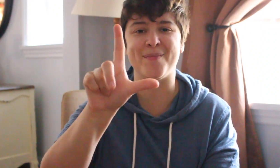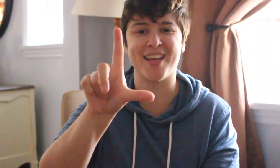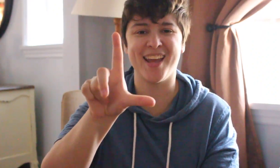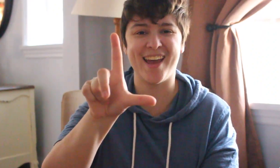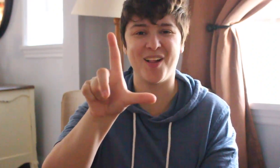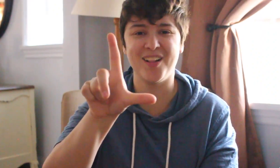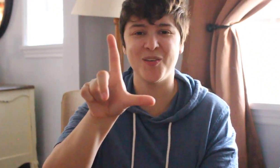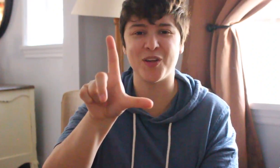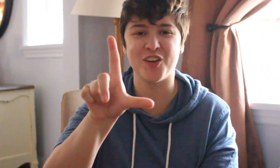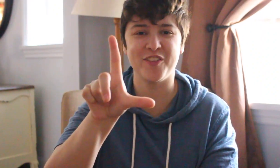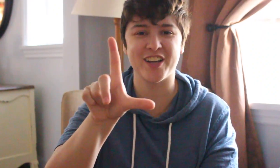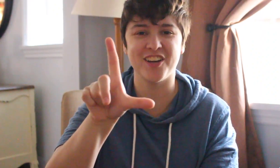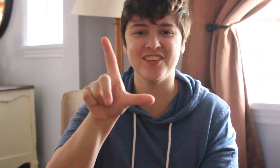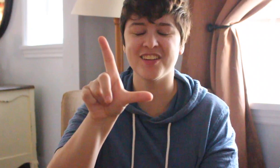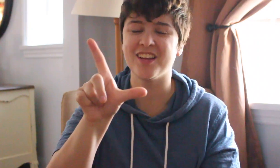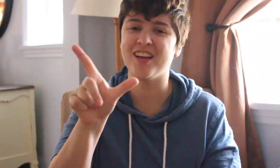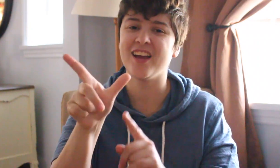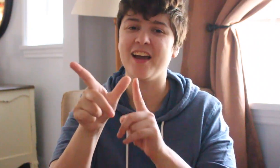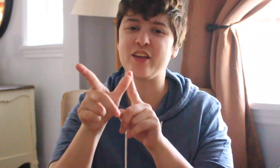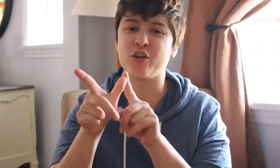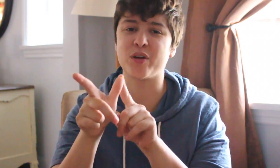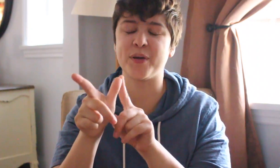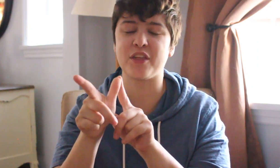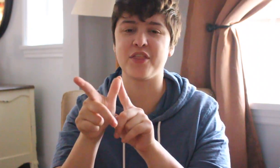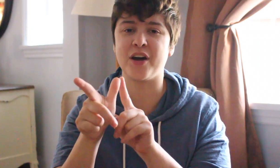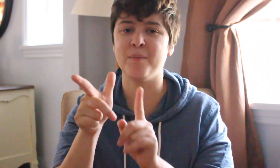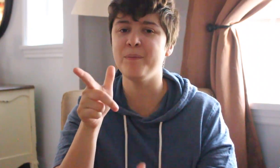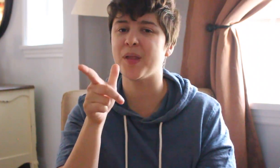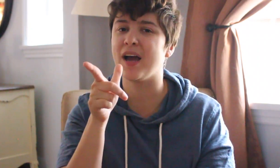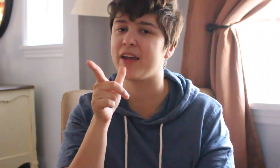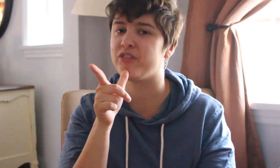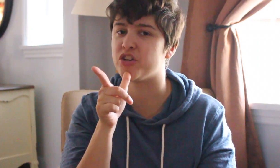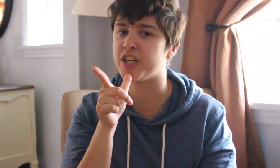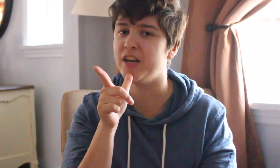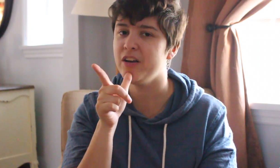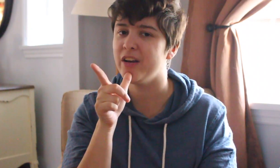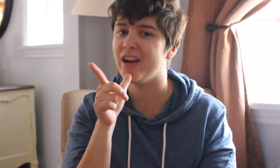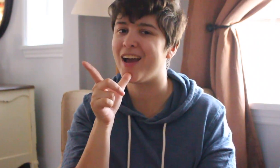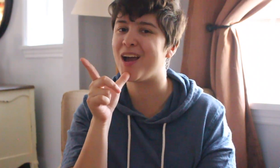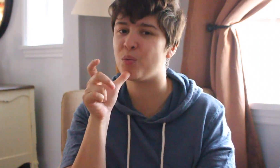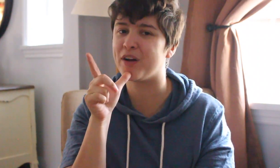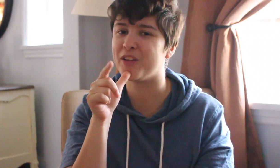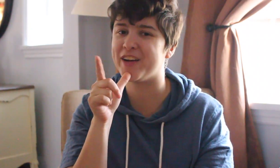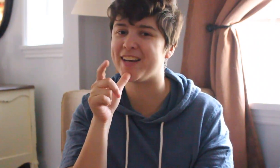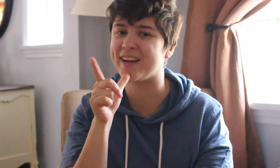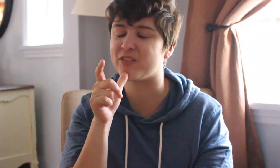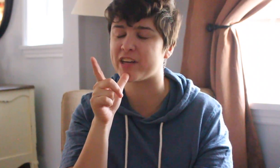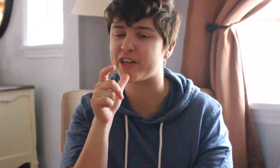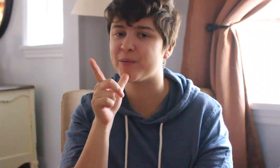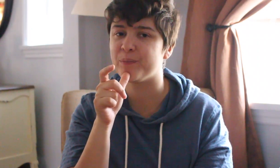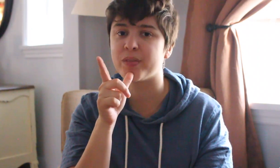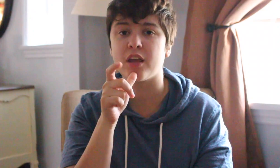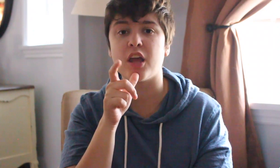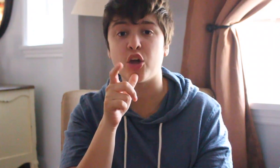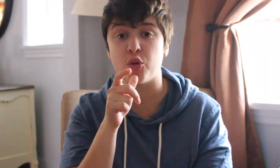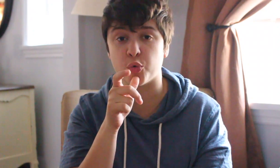making an L with your fingers. You're going to put the thumb against your chin and wiggle your index finger. Who.